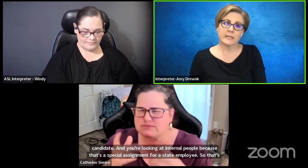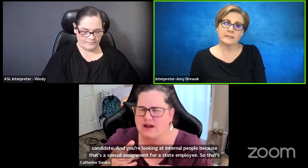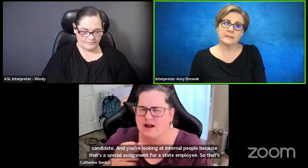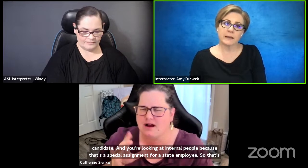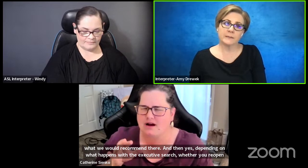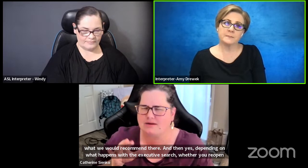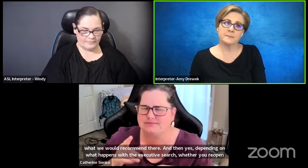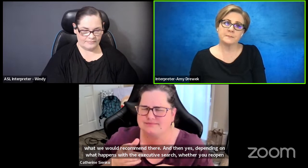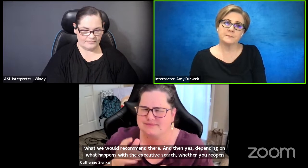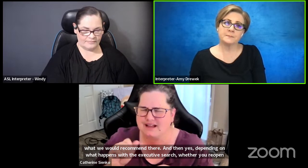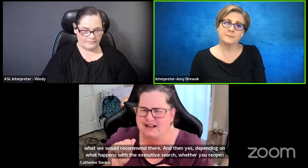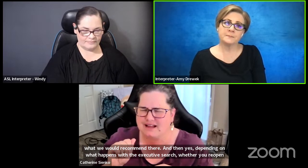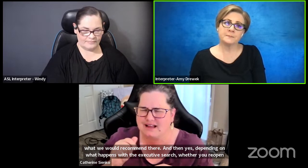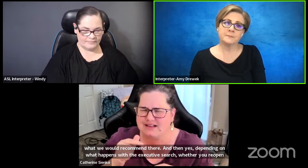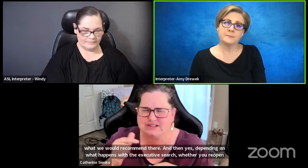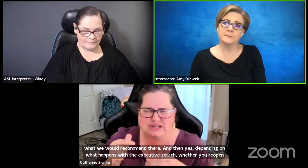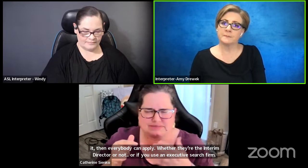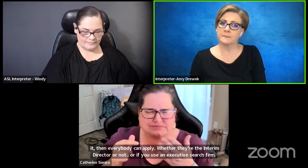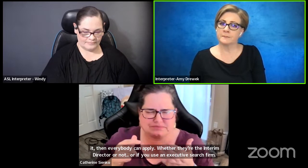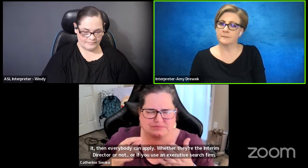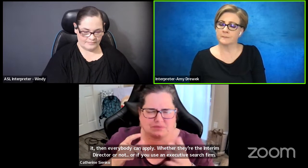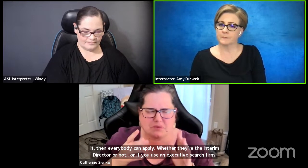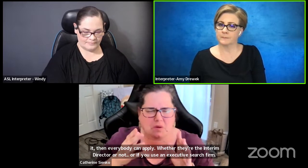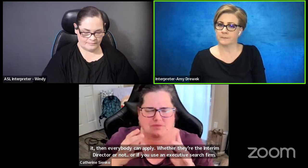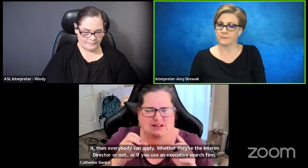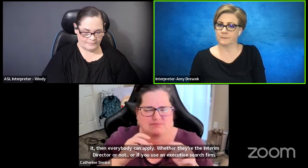We appreciate your insight.